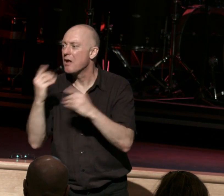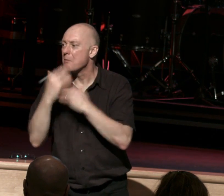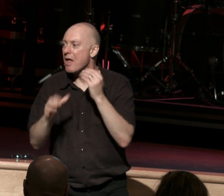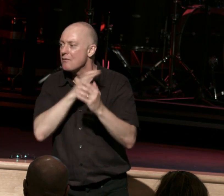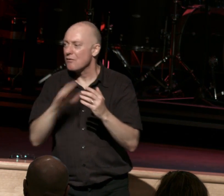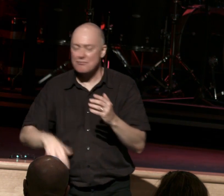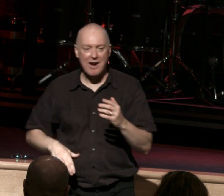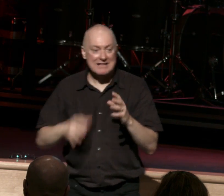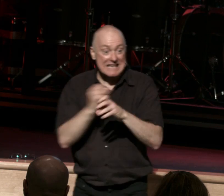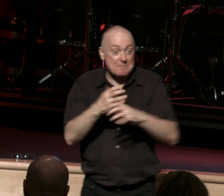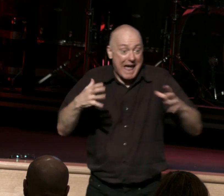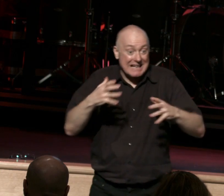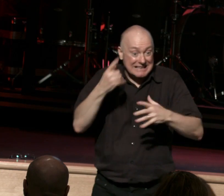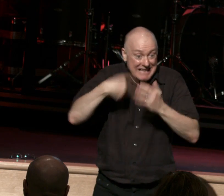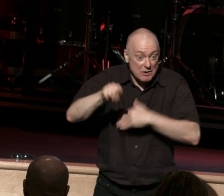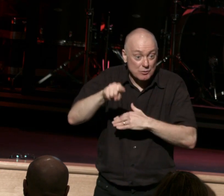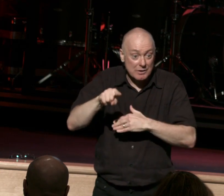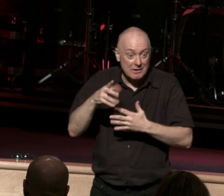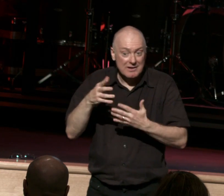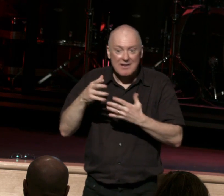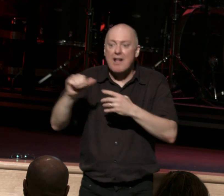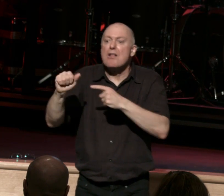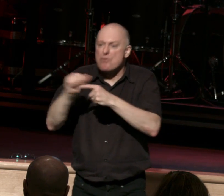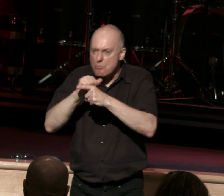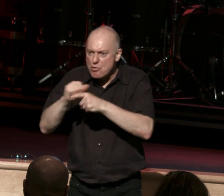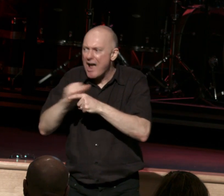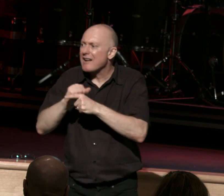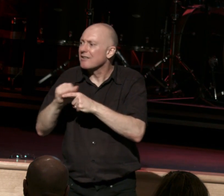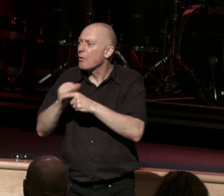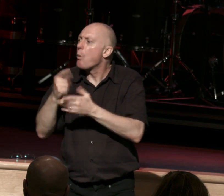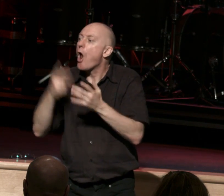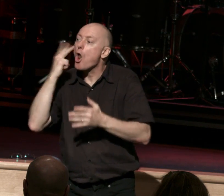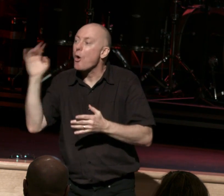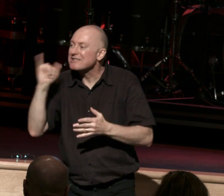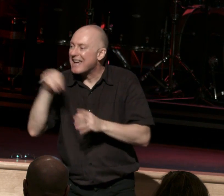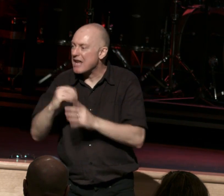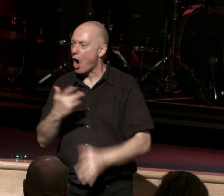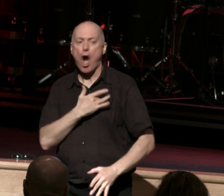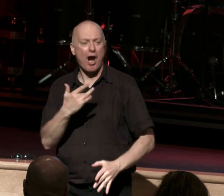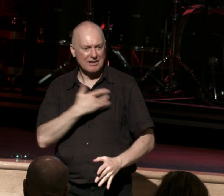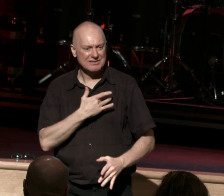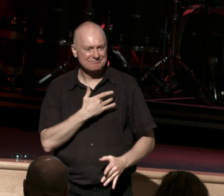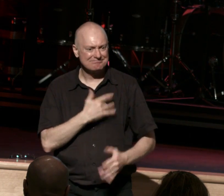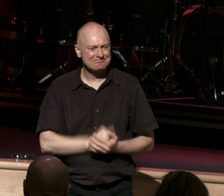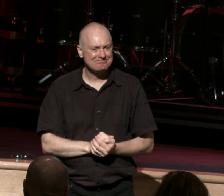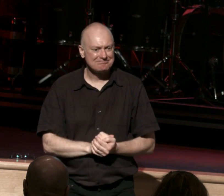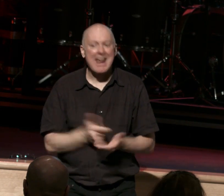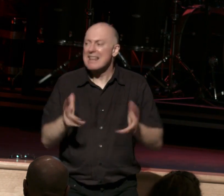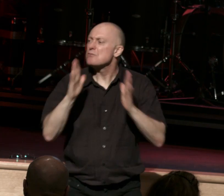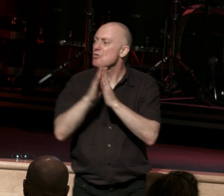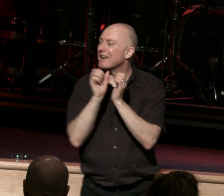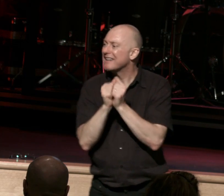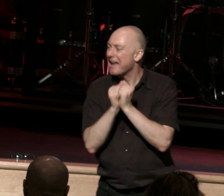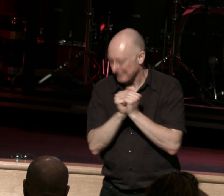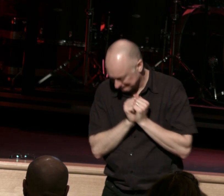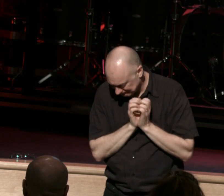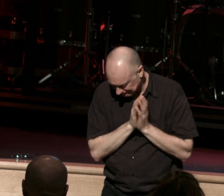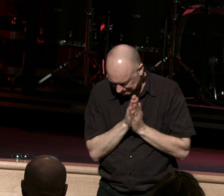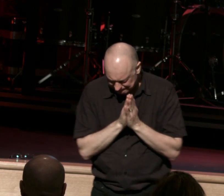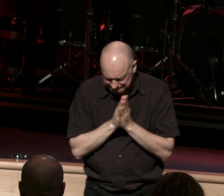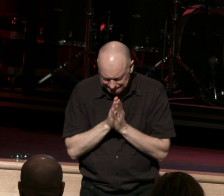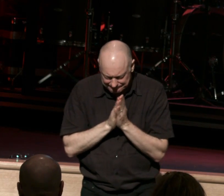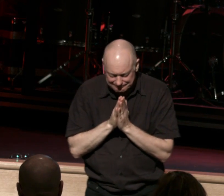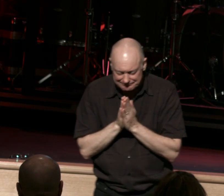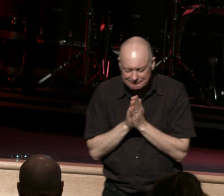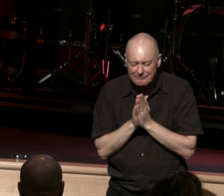the blood of Christ expanding now next week into the practical outworking of what that looks like within our hearts and lives. Let's pray together, loved